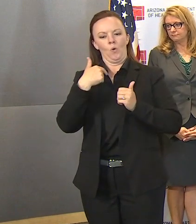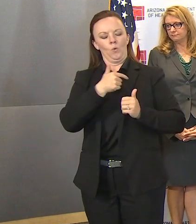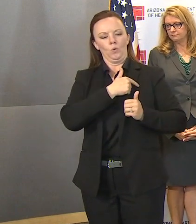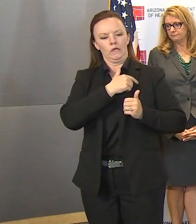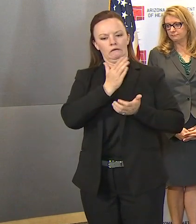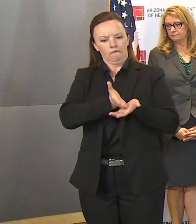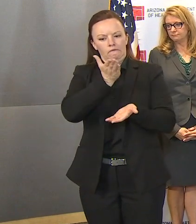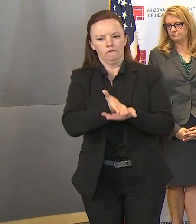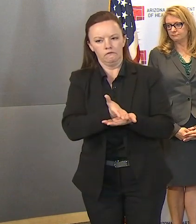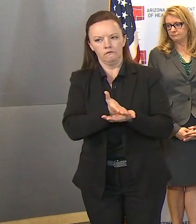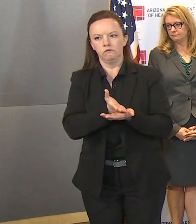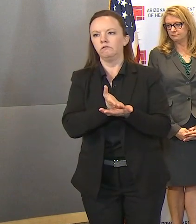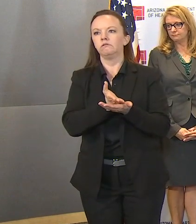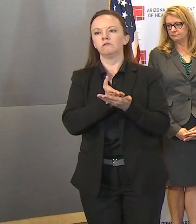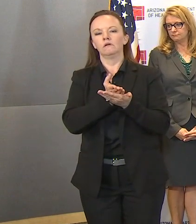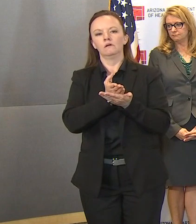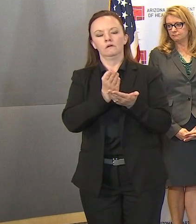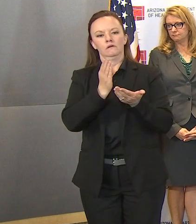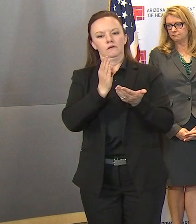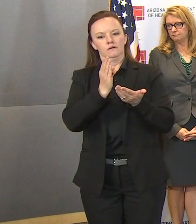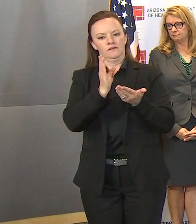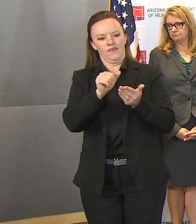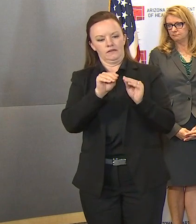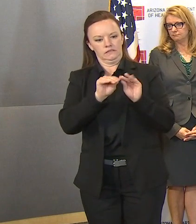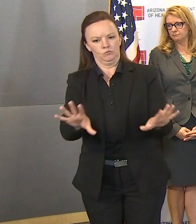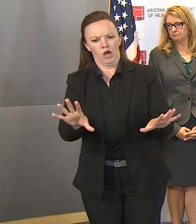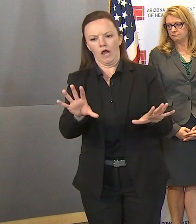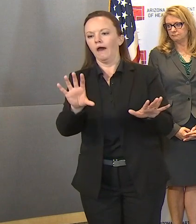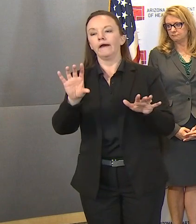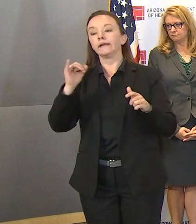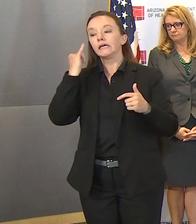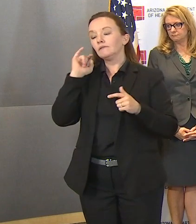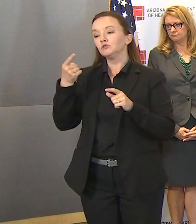of just casual contact, just sitting